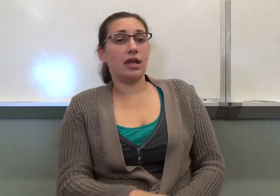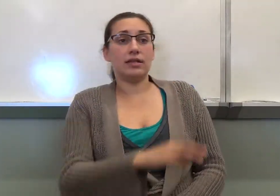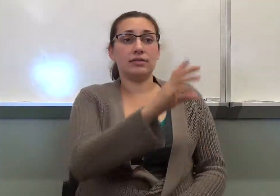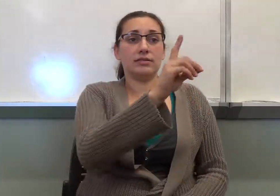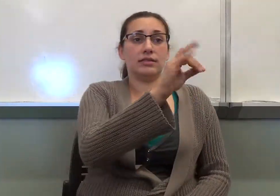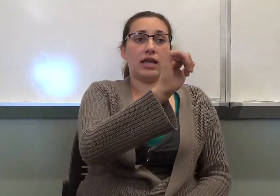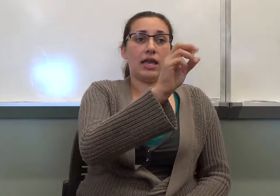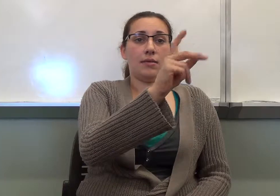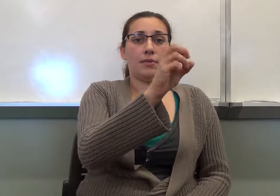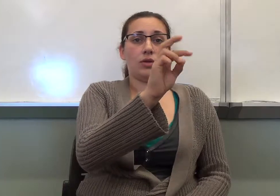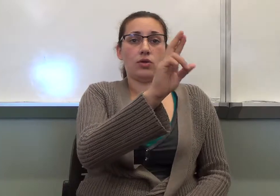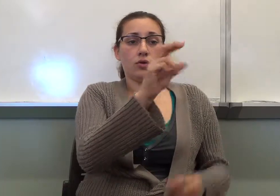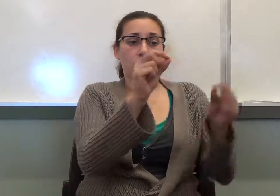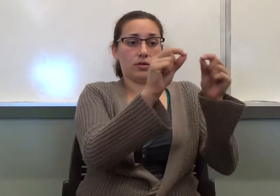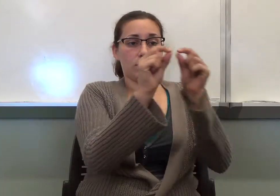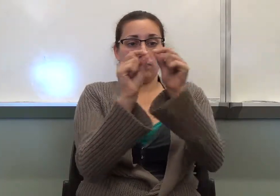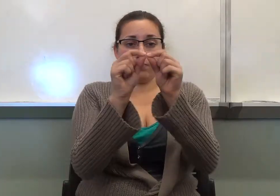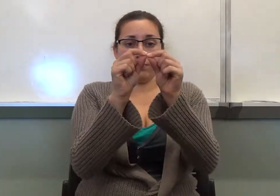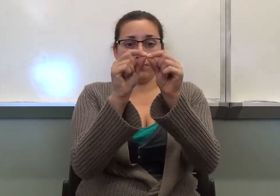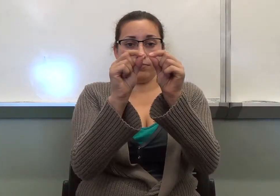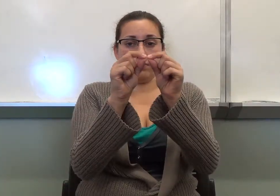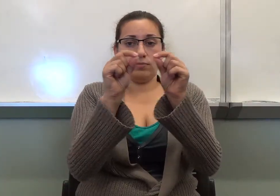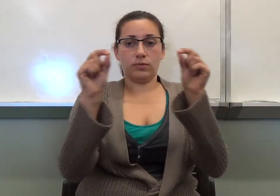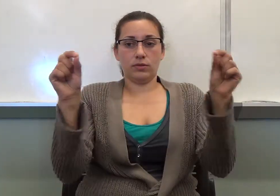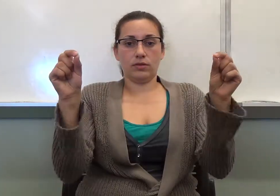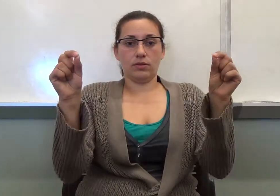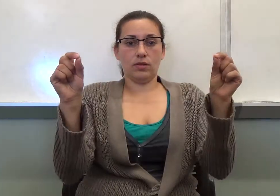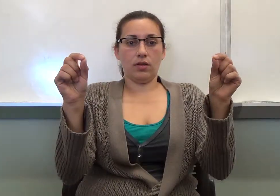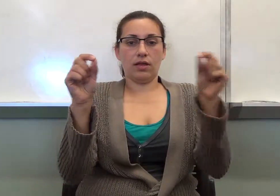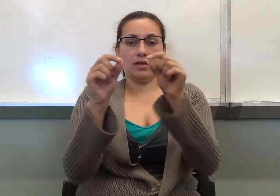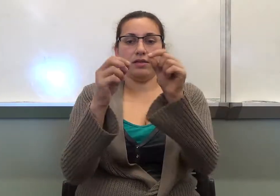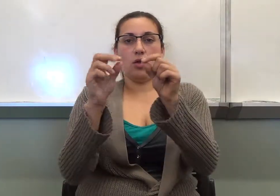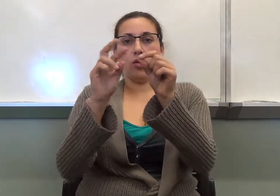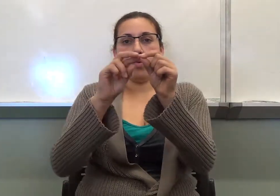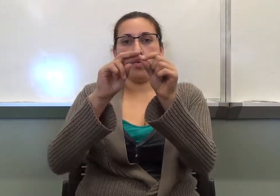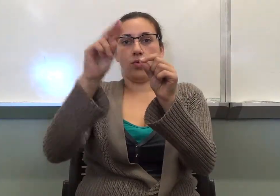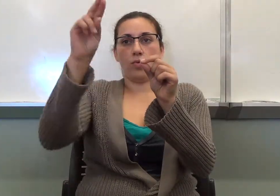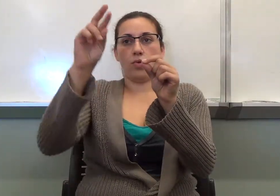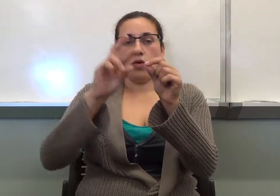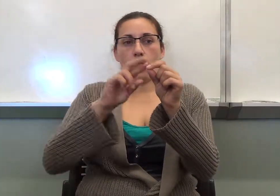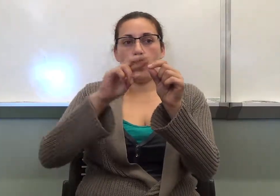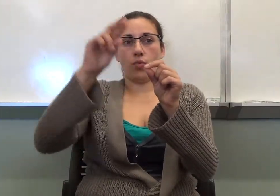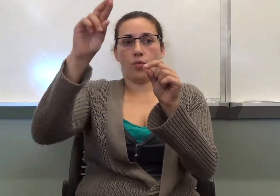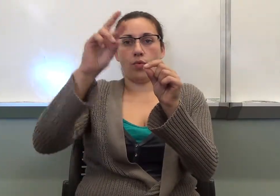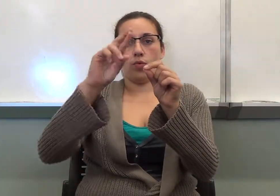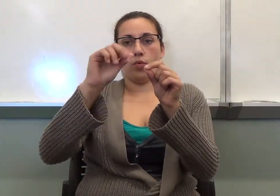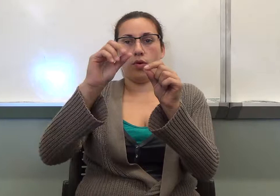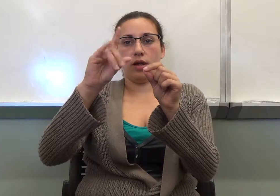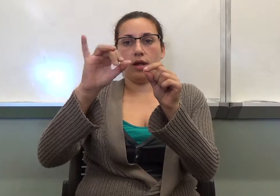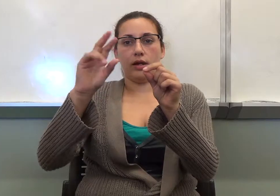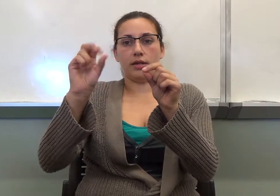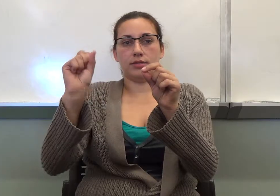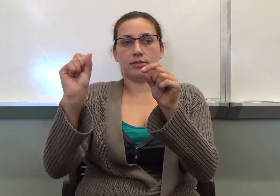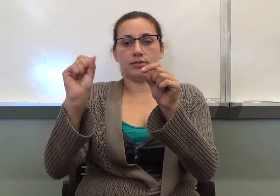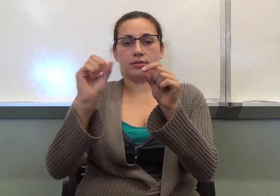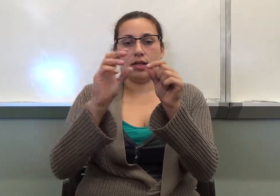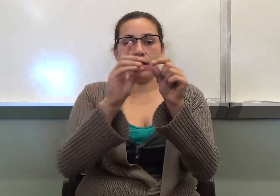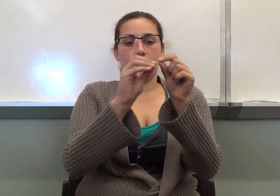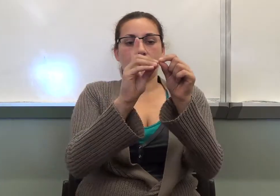and so does that half of the diameter. So therefore, the diameter actually is 2 times the radius. Or another way of